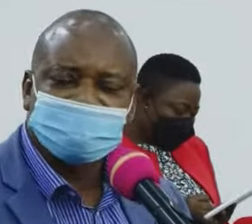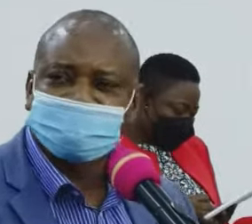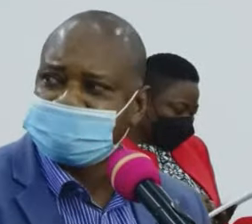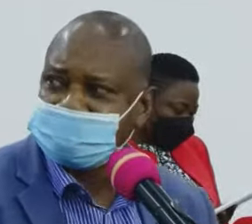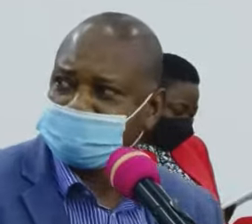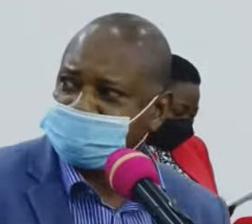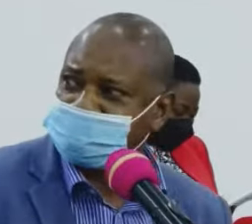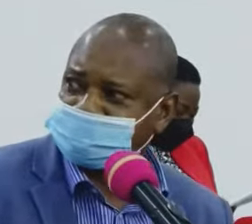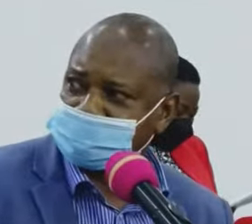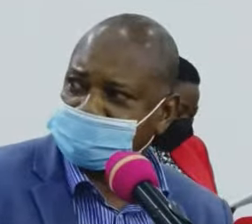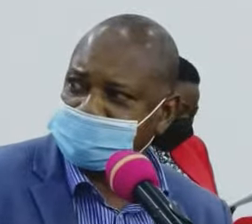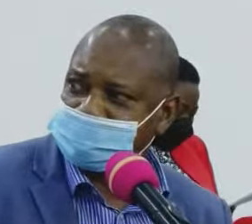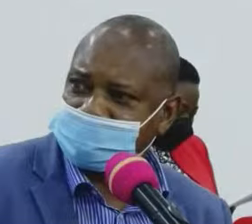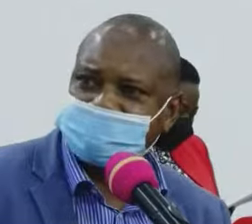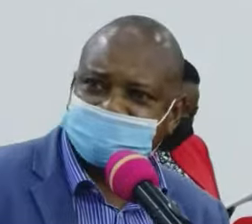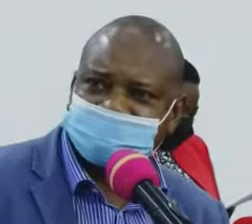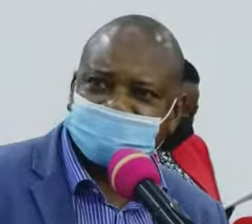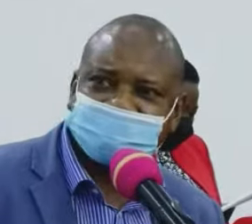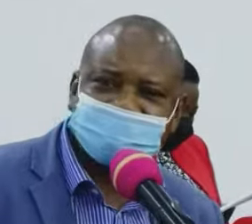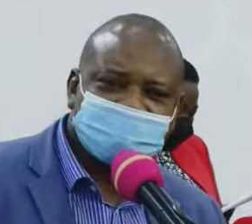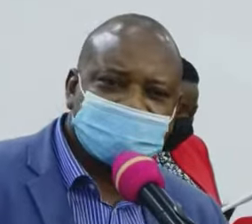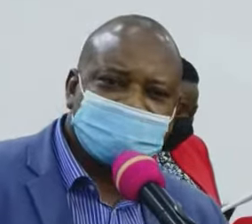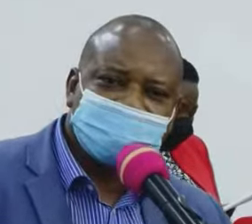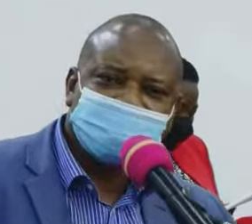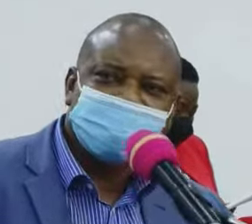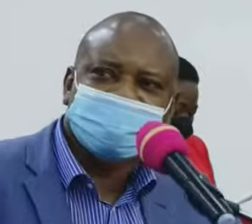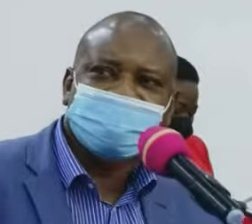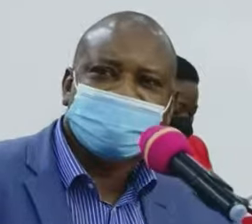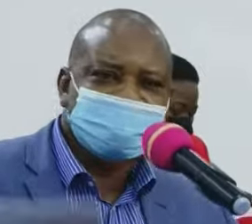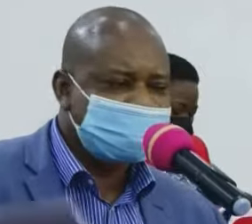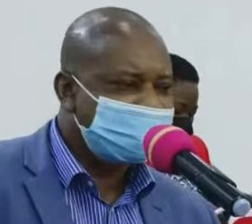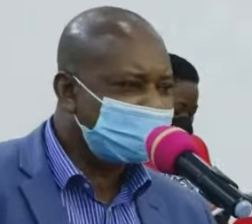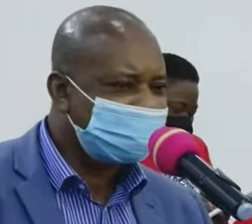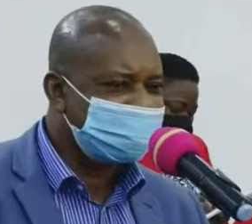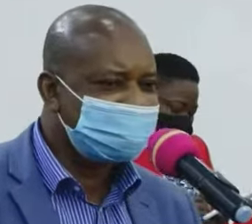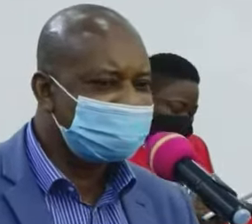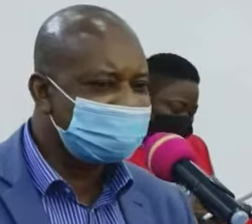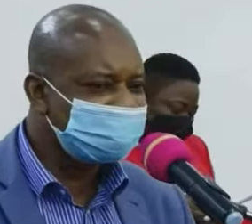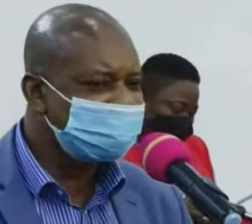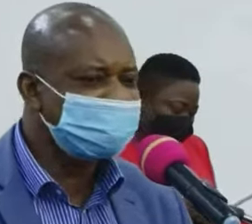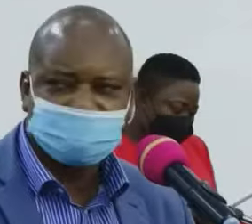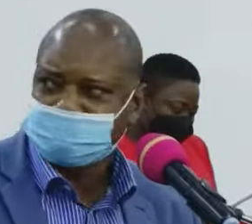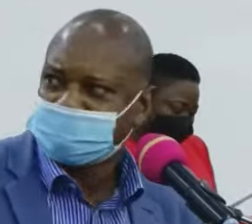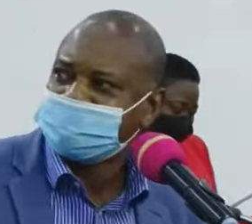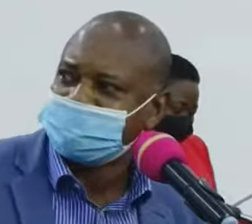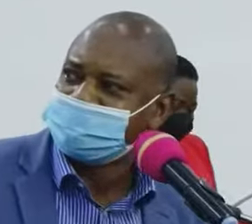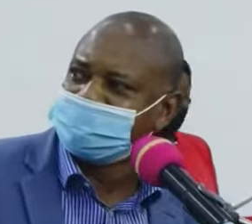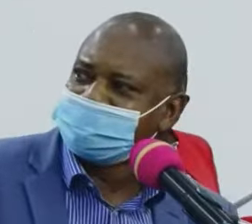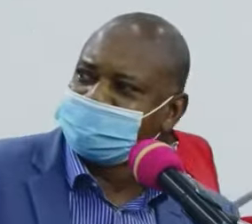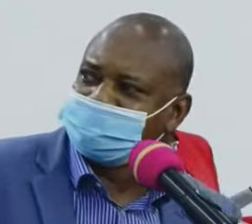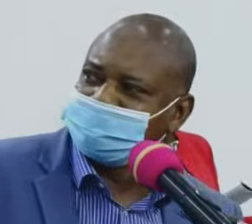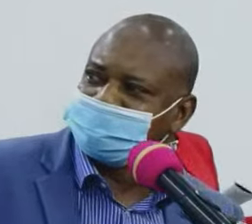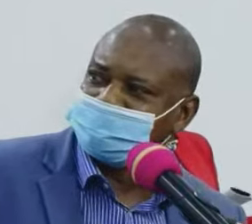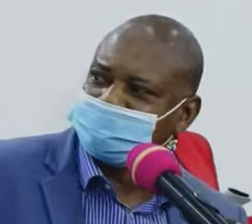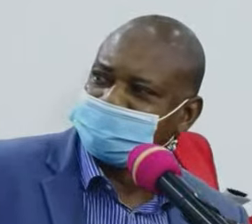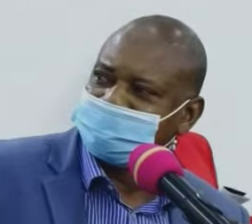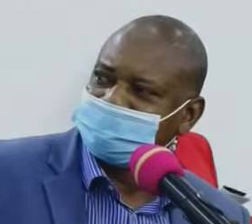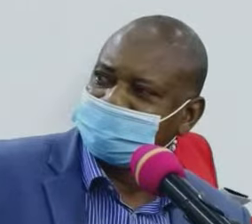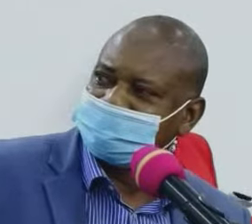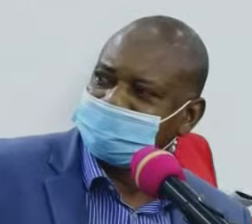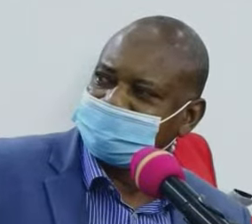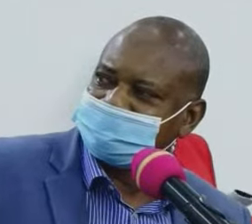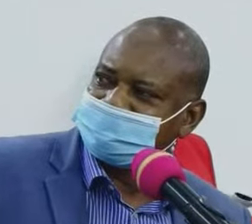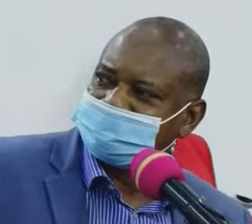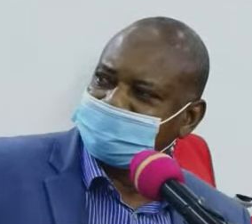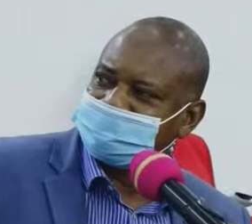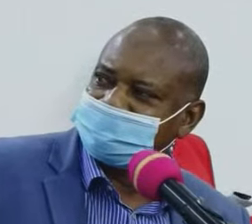other things, and they produce them. And these are valid from the Registrar General. Yes, Captain, but again, sorry to interrupt you. When people want to use